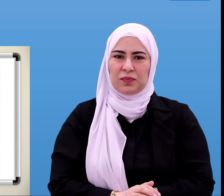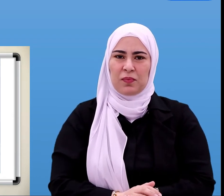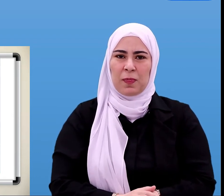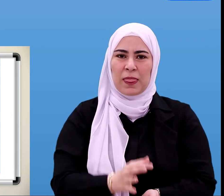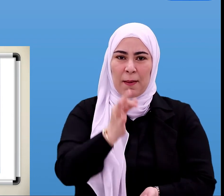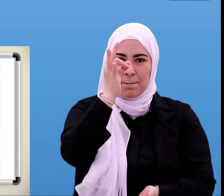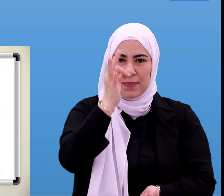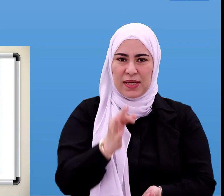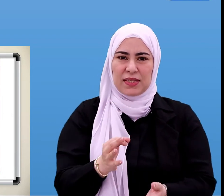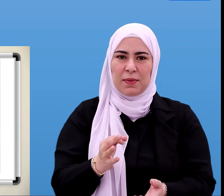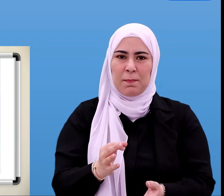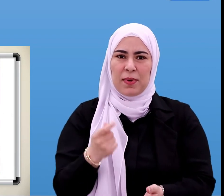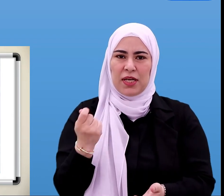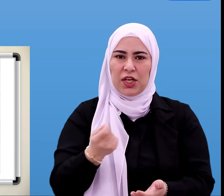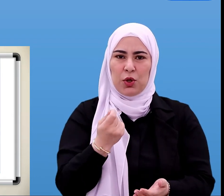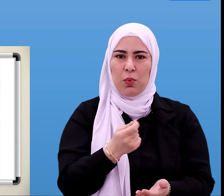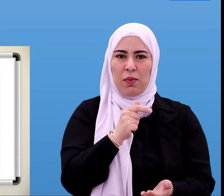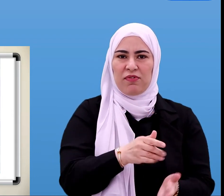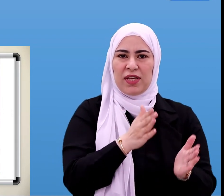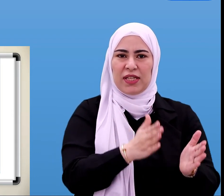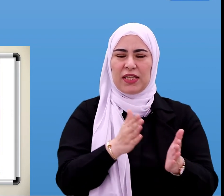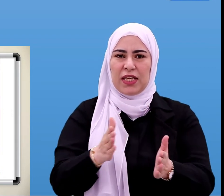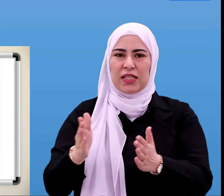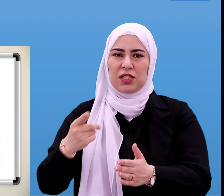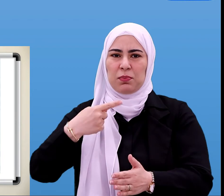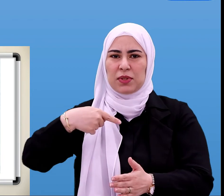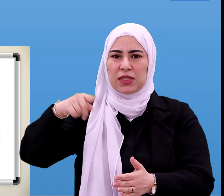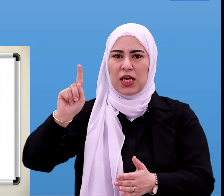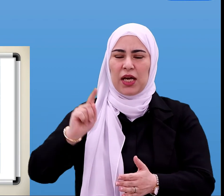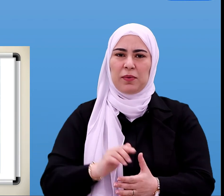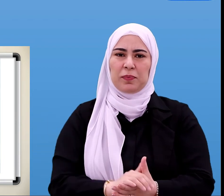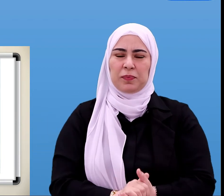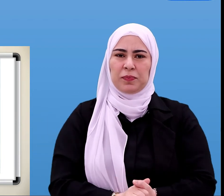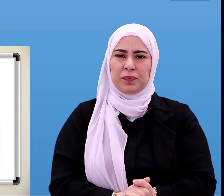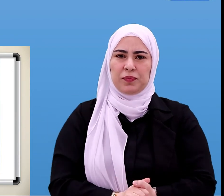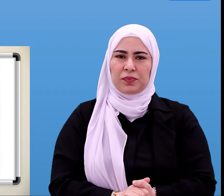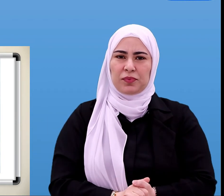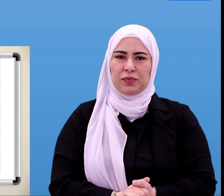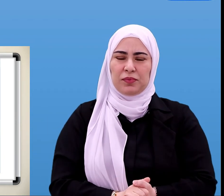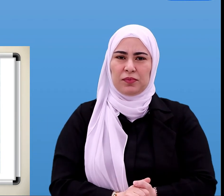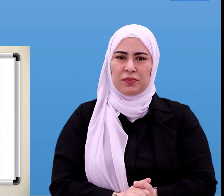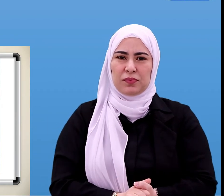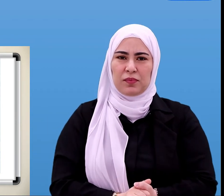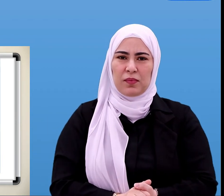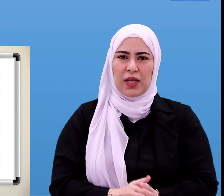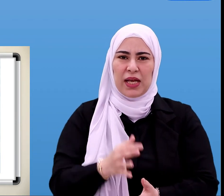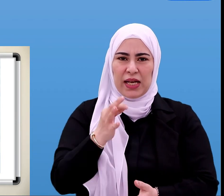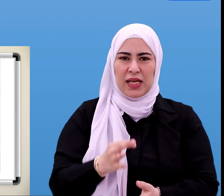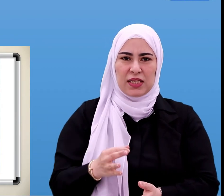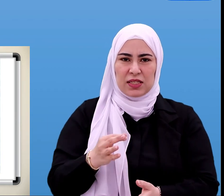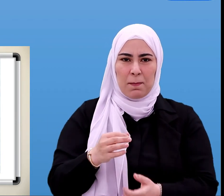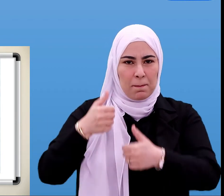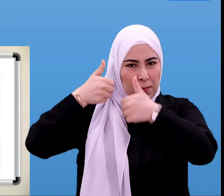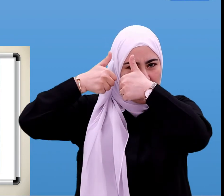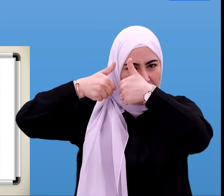in the right order when it comes to describing. Remember this word, osas